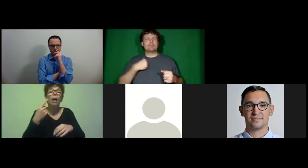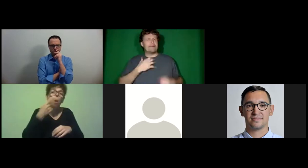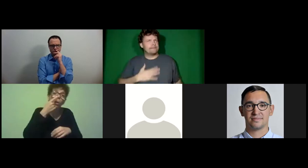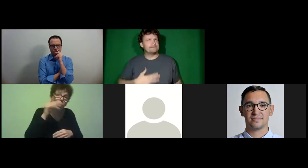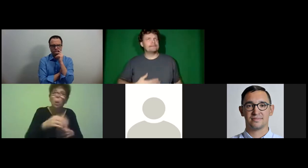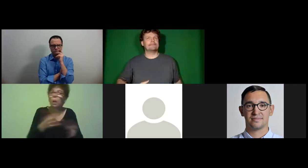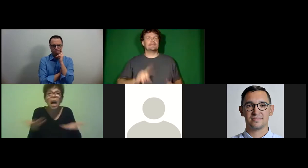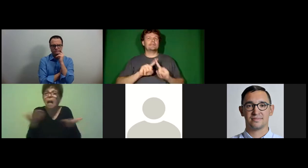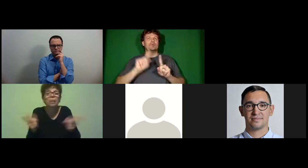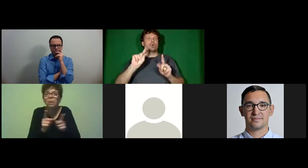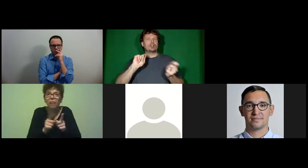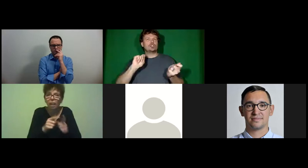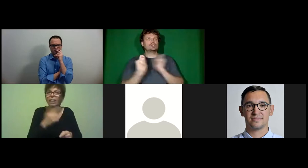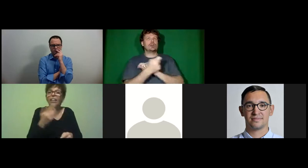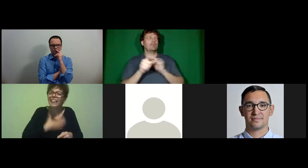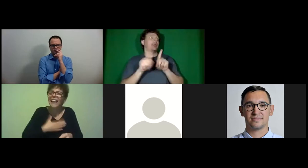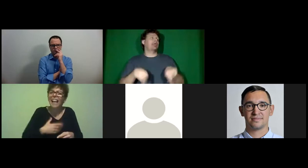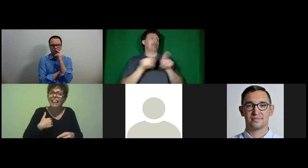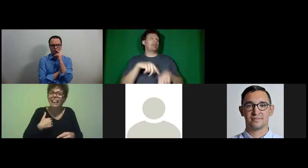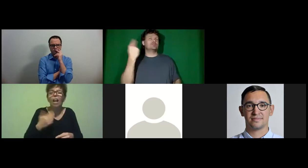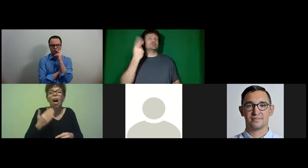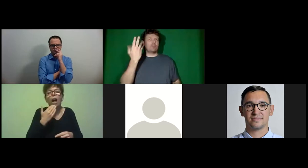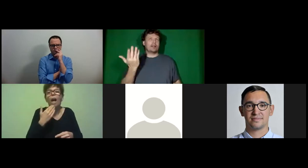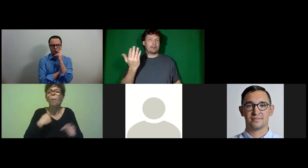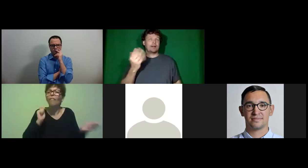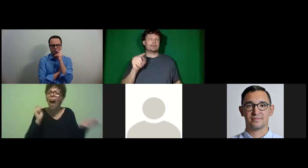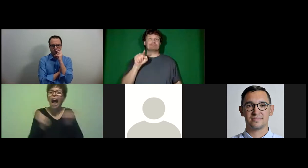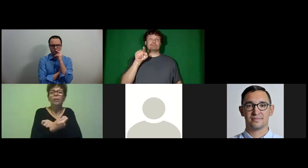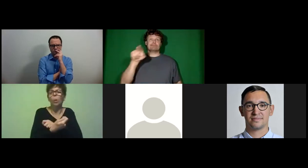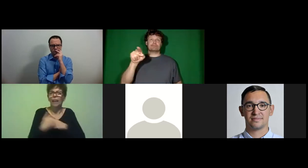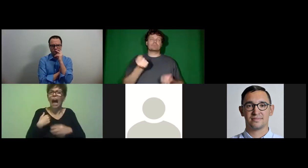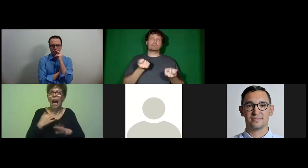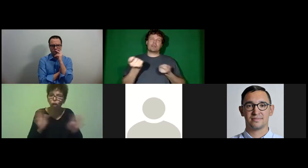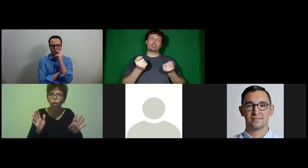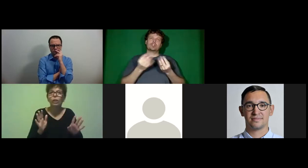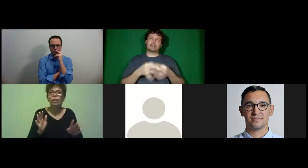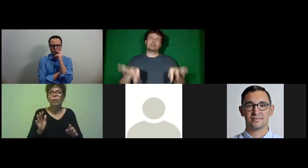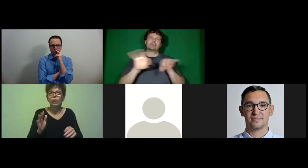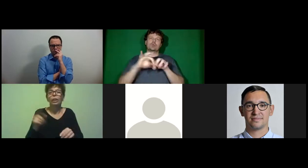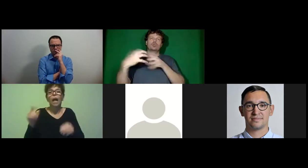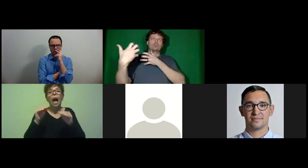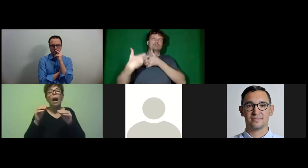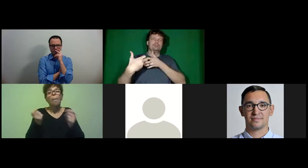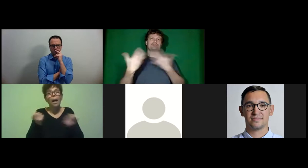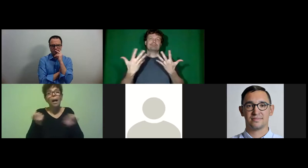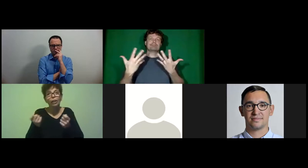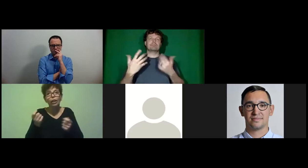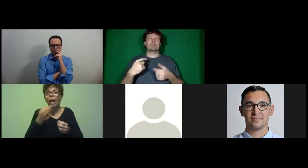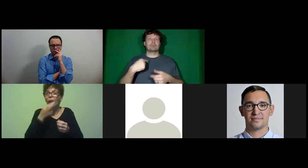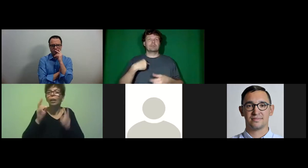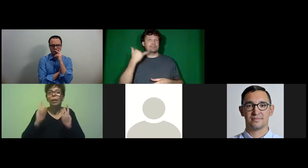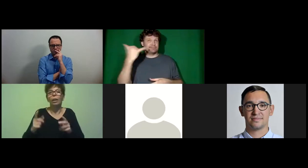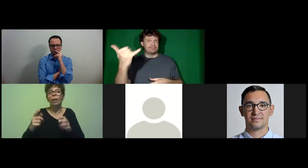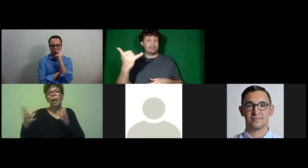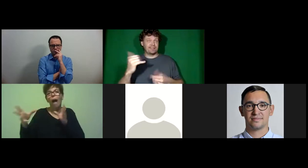play in Greece or any other country just to get a change of scenery. And get a more